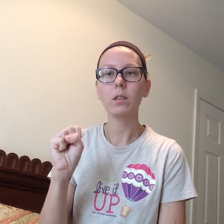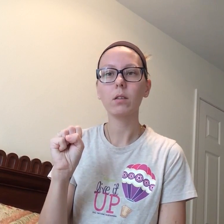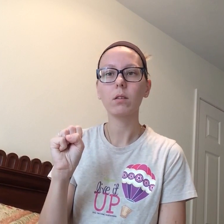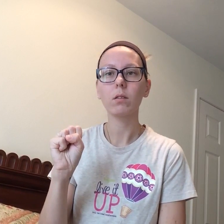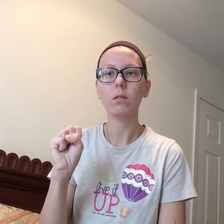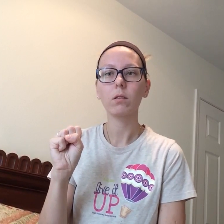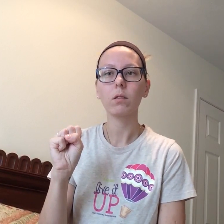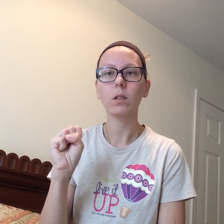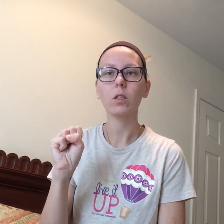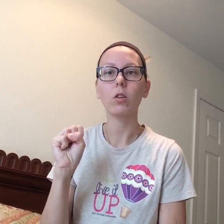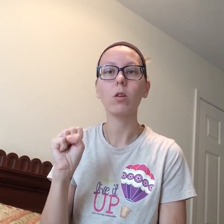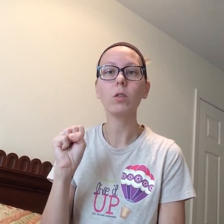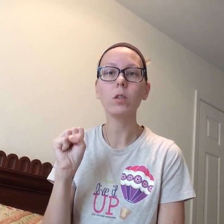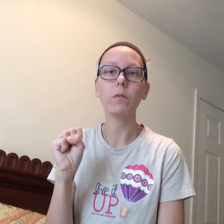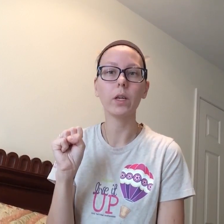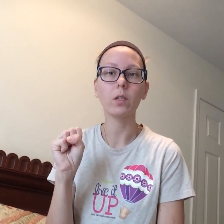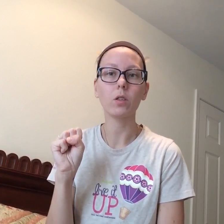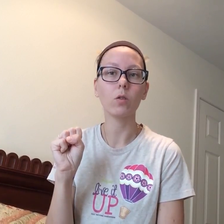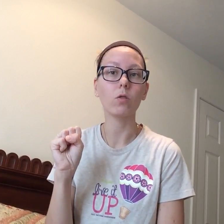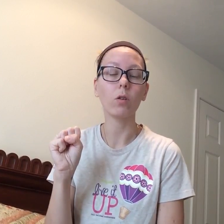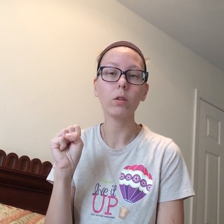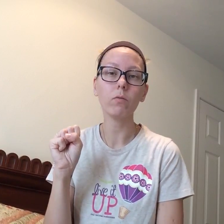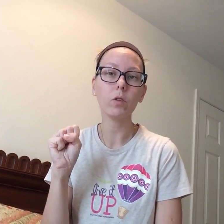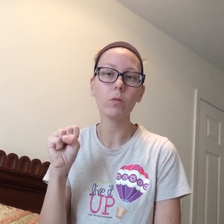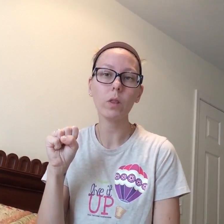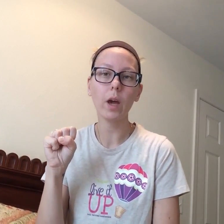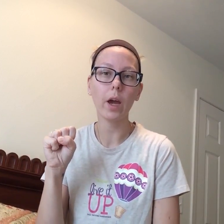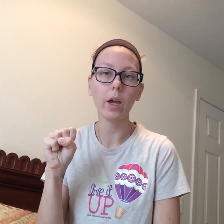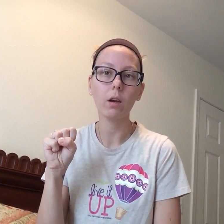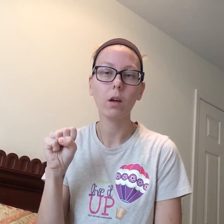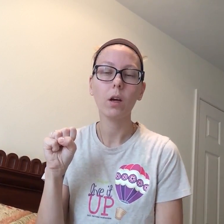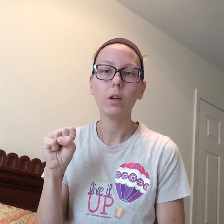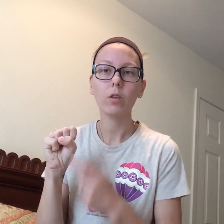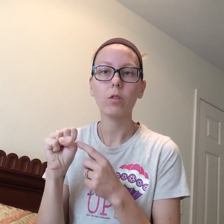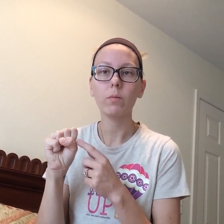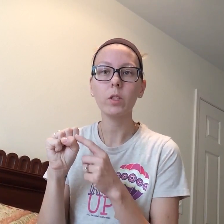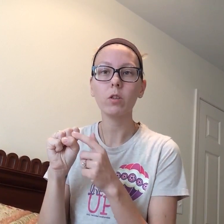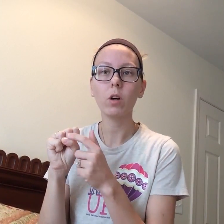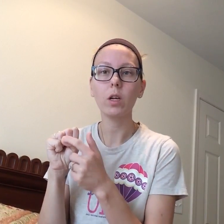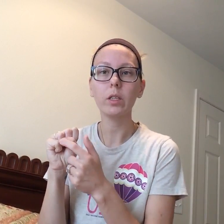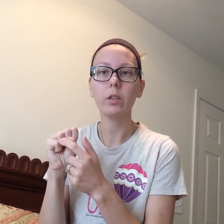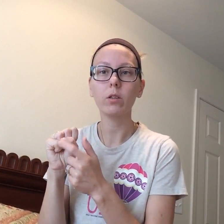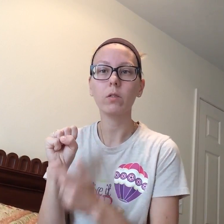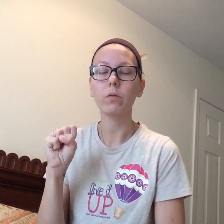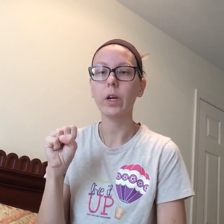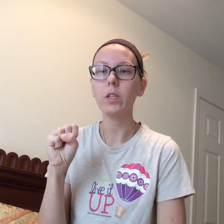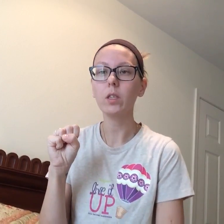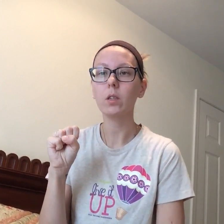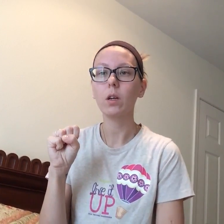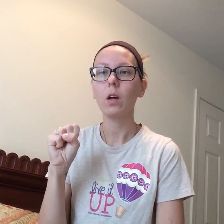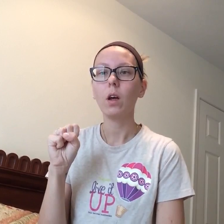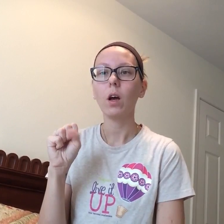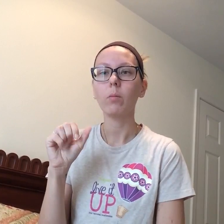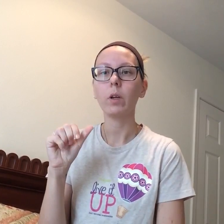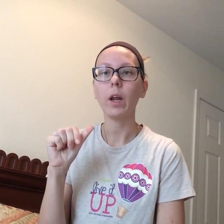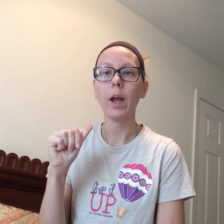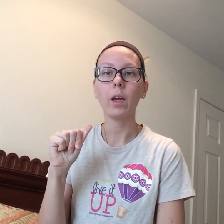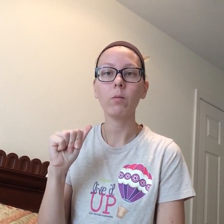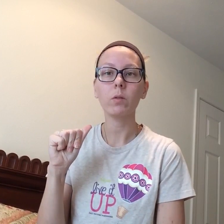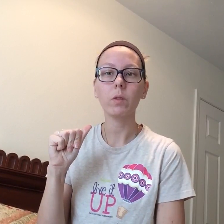S, that's a closed fist, so don't confuse it with A. Your thumb is across here in the front. And A was with